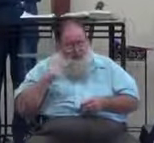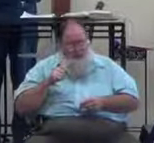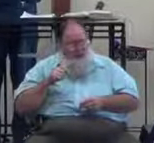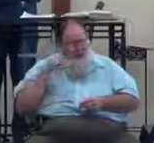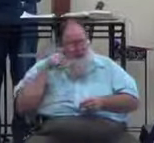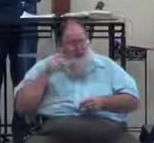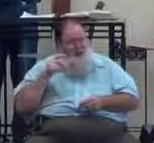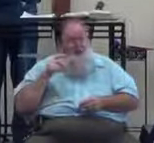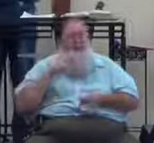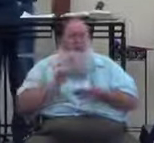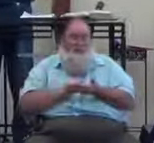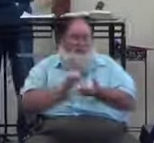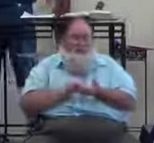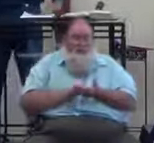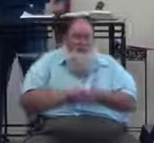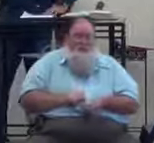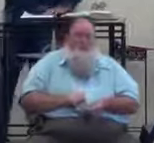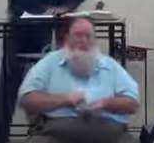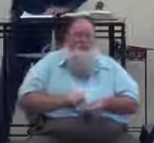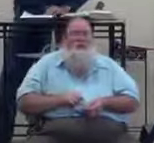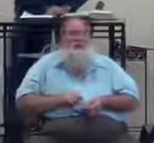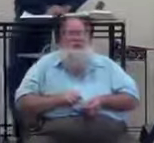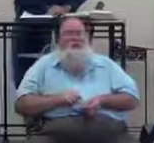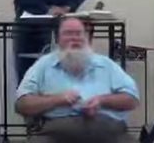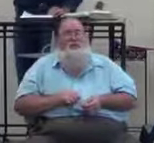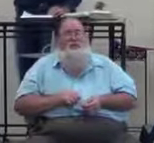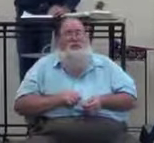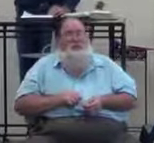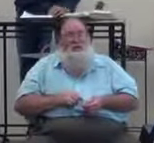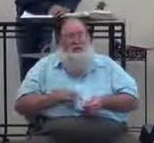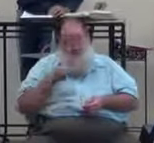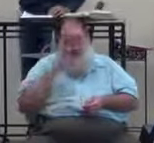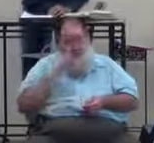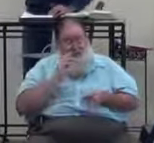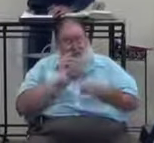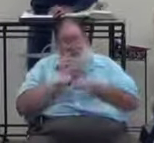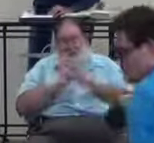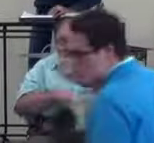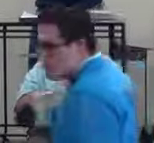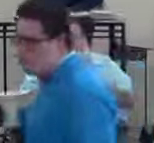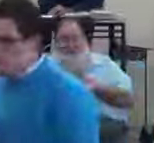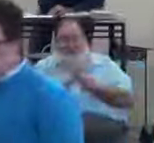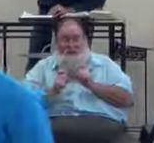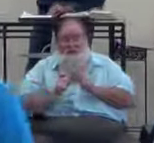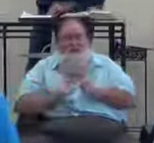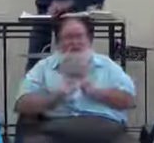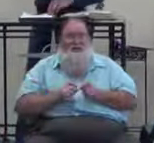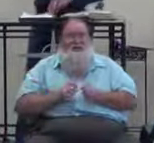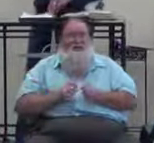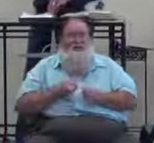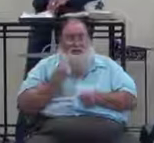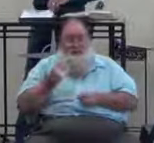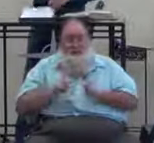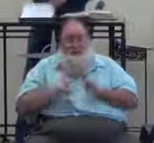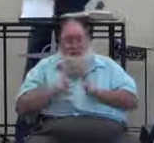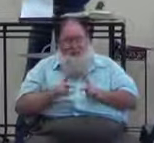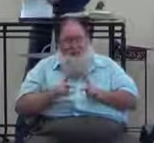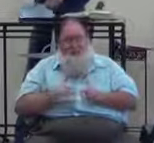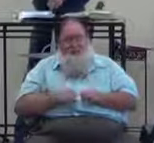going to use this bad and turn it to good in a couple more chapters here and save people.